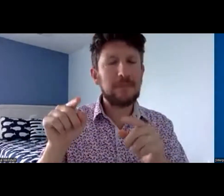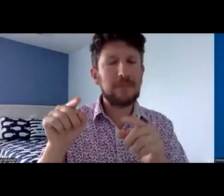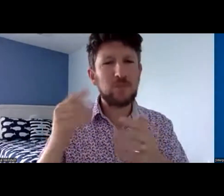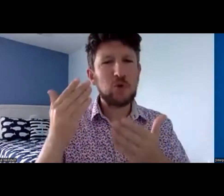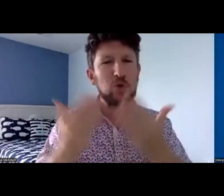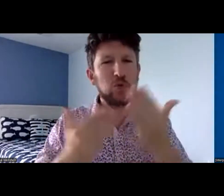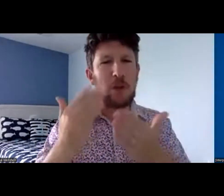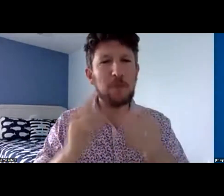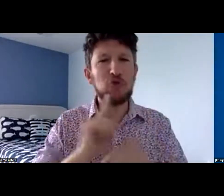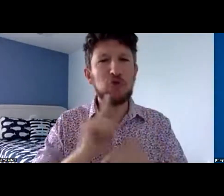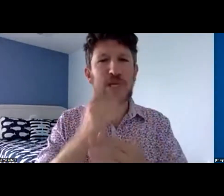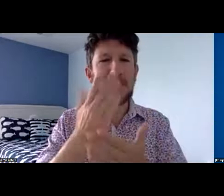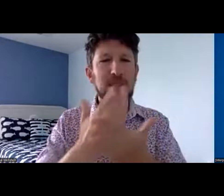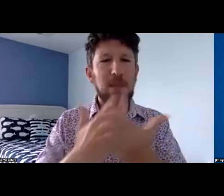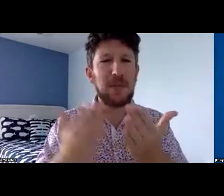and autism.